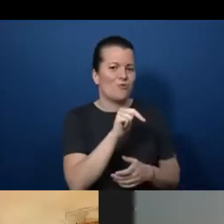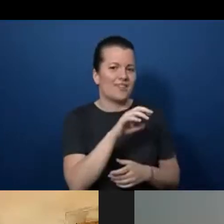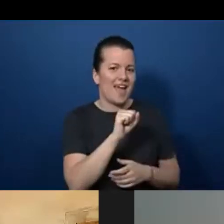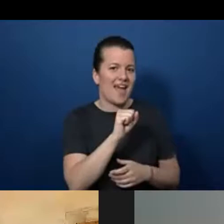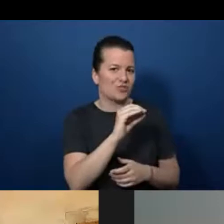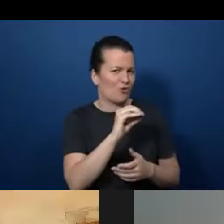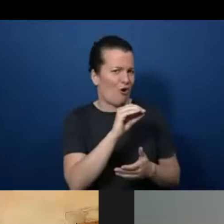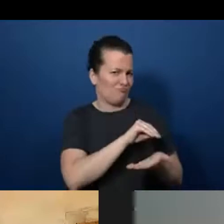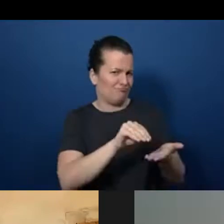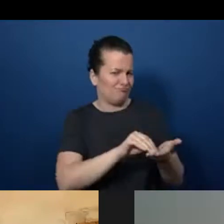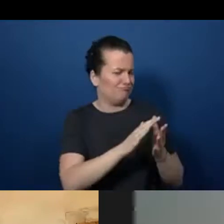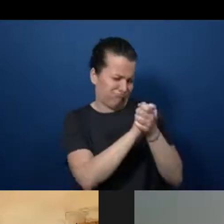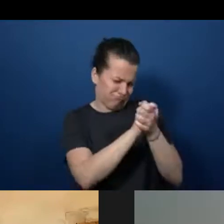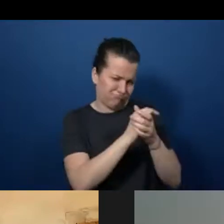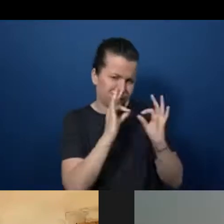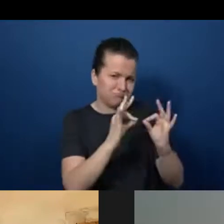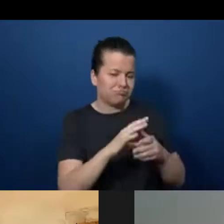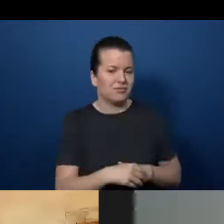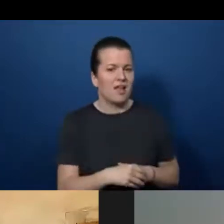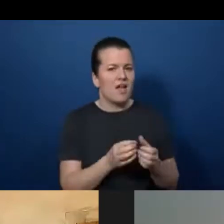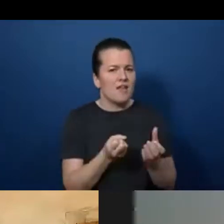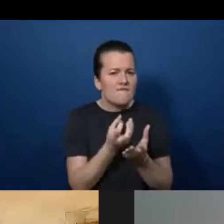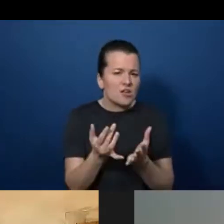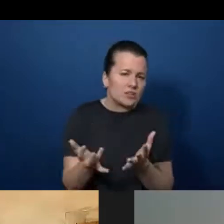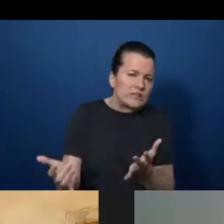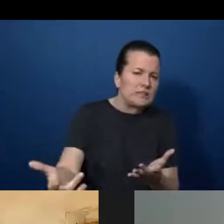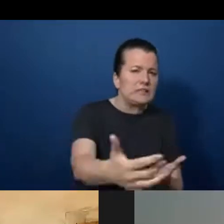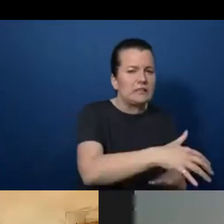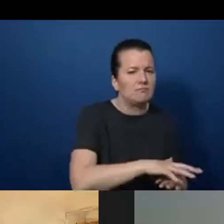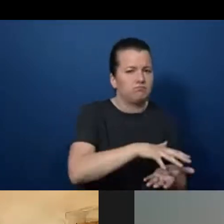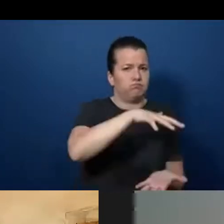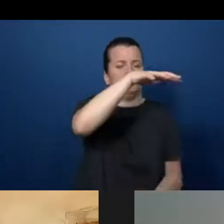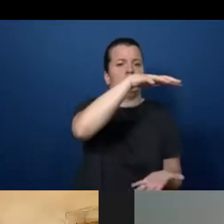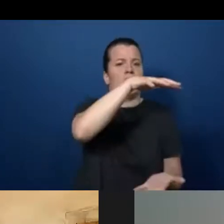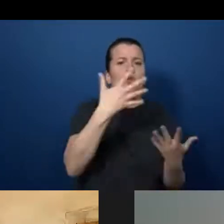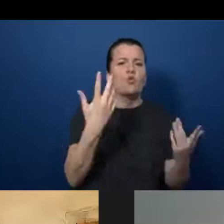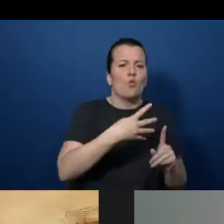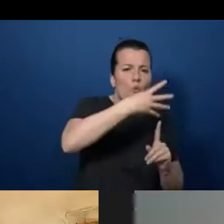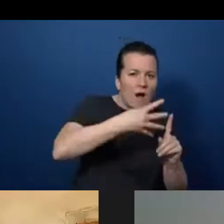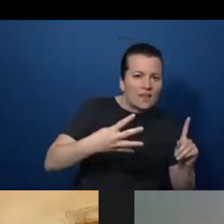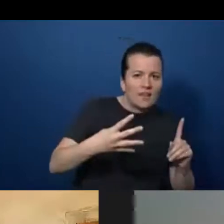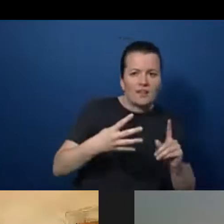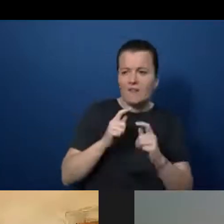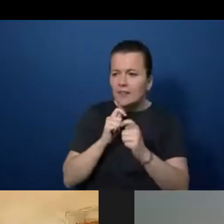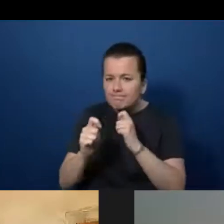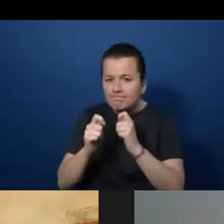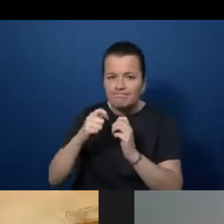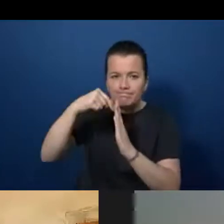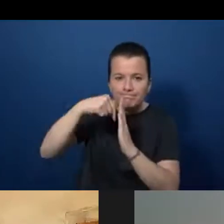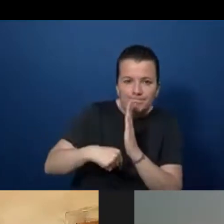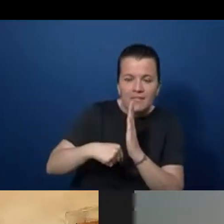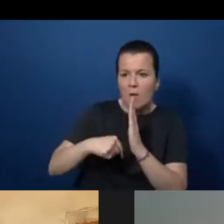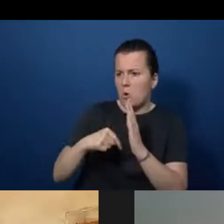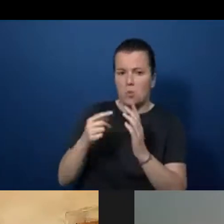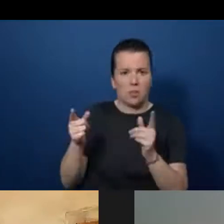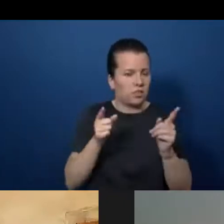great to see all that data pulled together, both the qualitative and the quantitative data. So I really look forward to reading that further. And